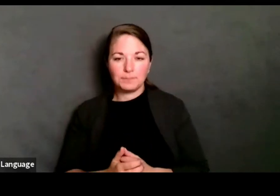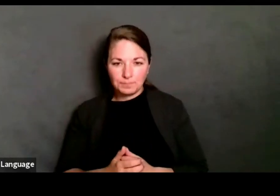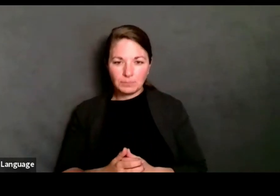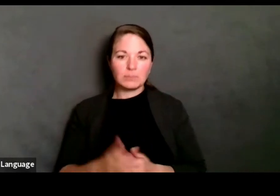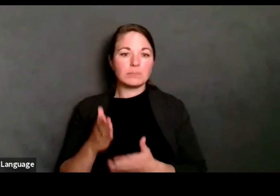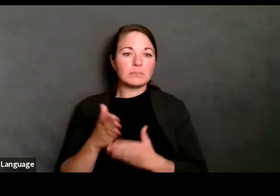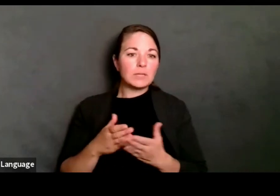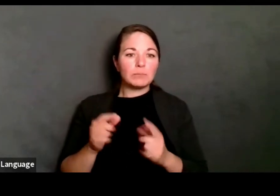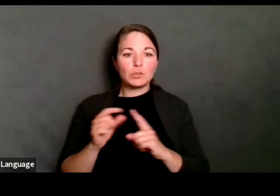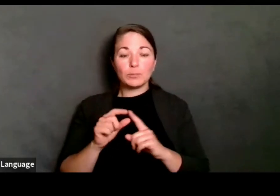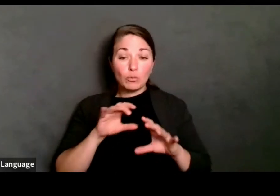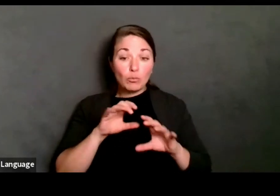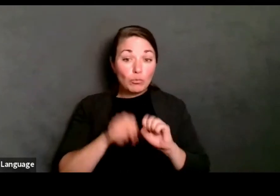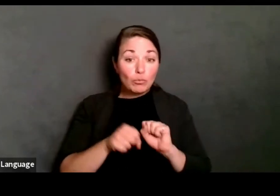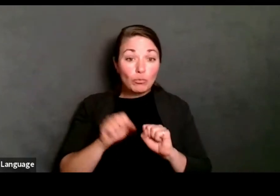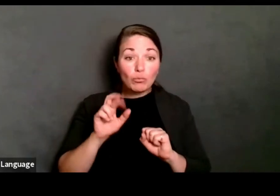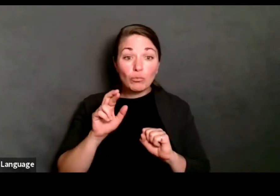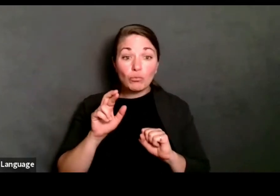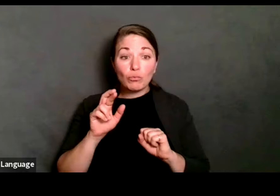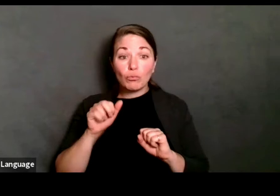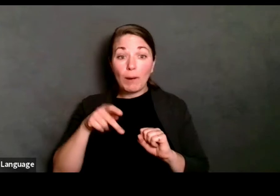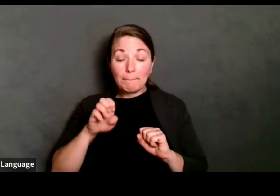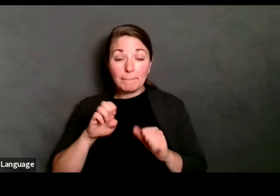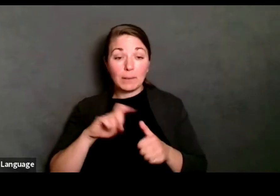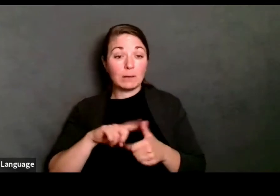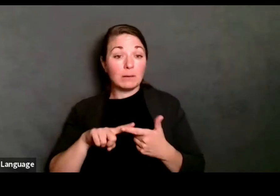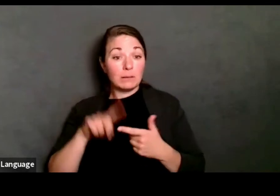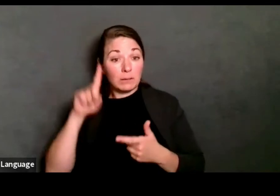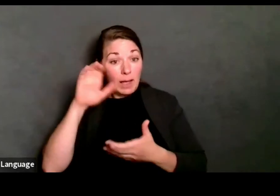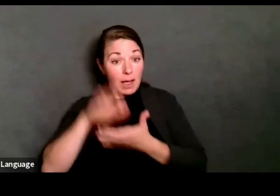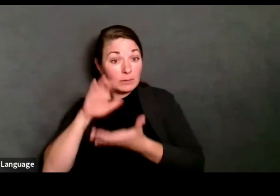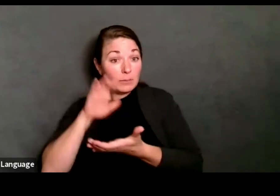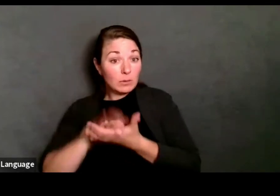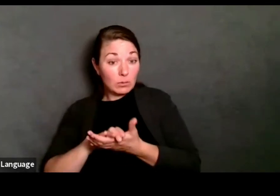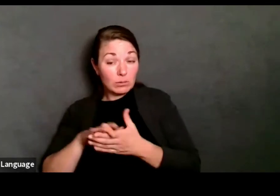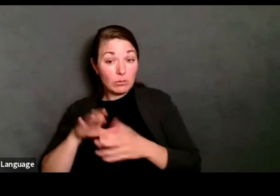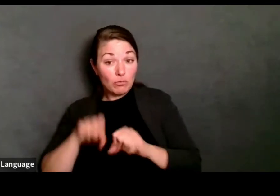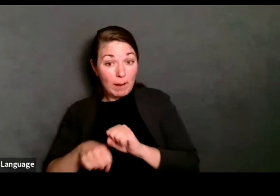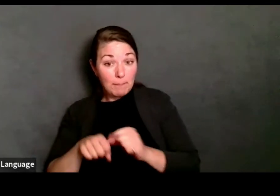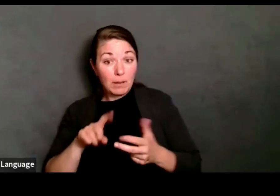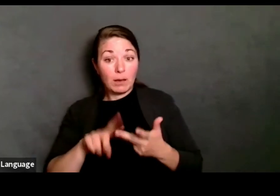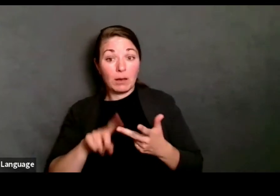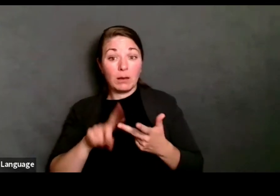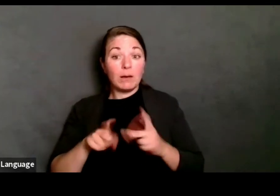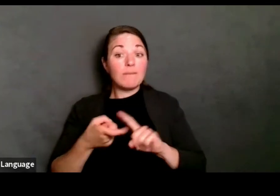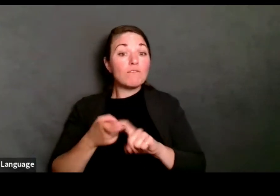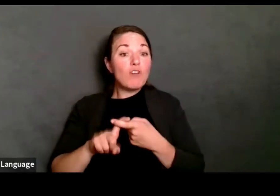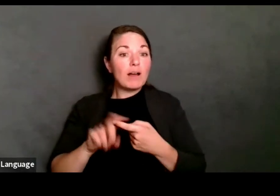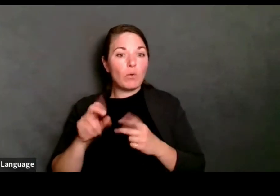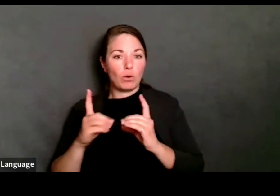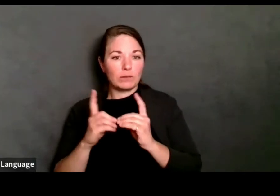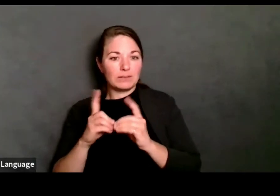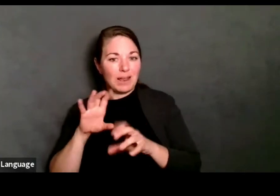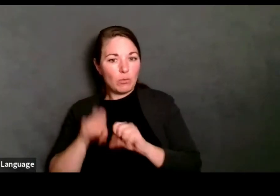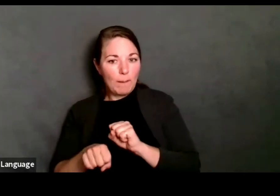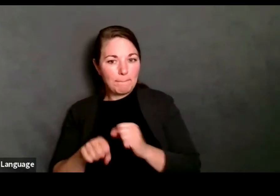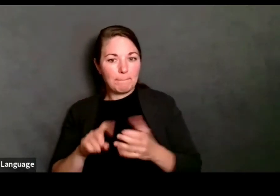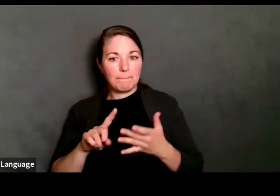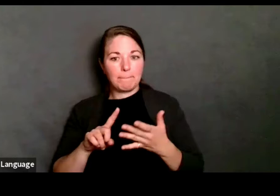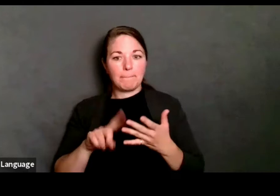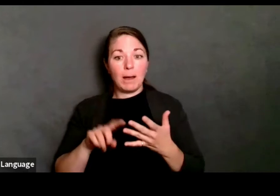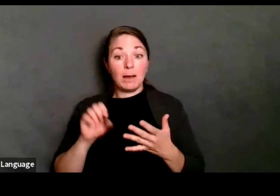category: rape, marital or spousal rape, acquaintance or date rape, sexual